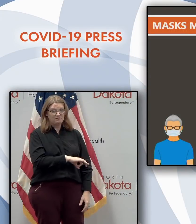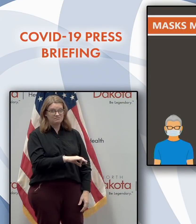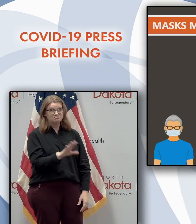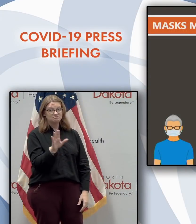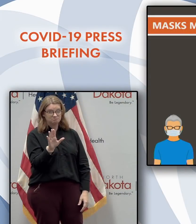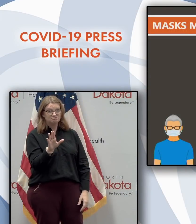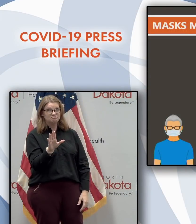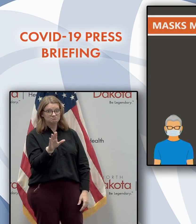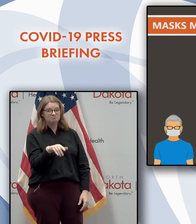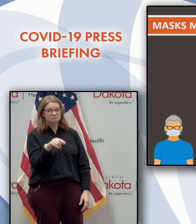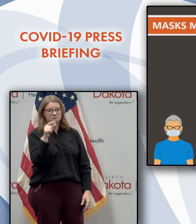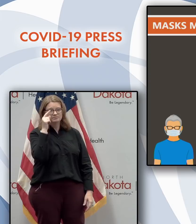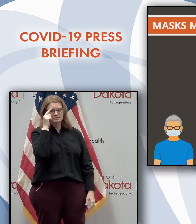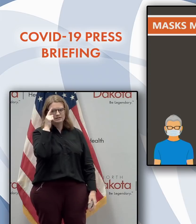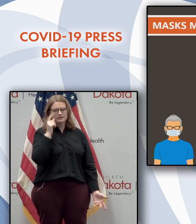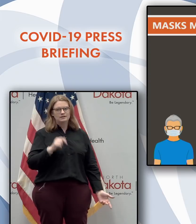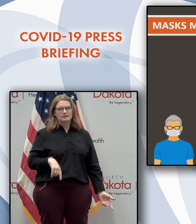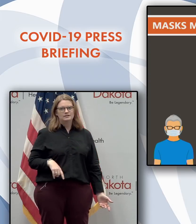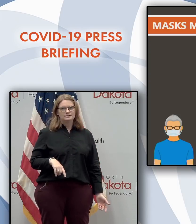If you are